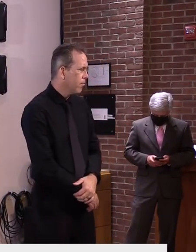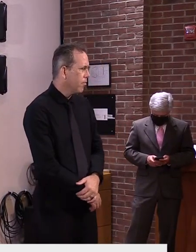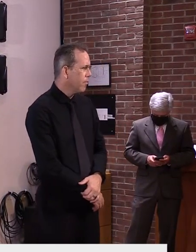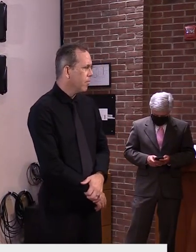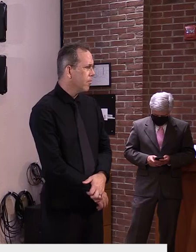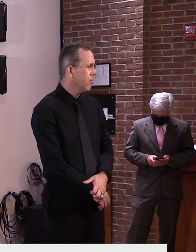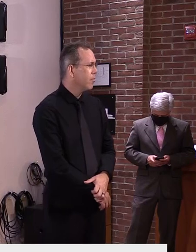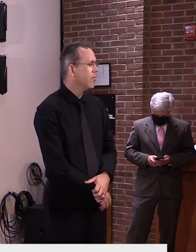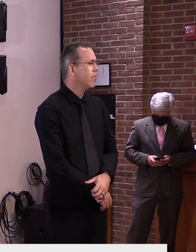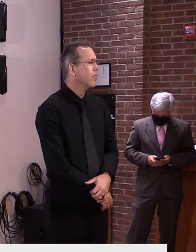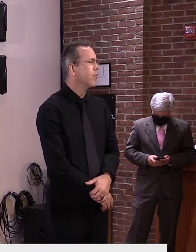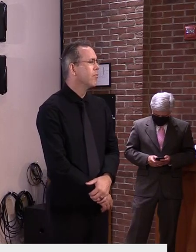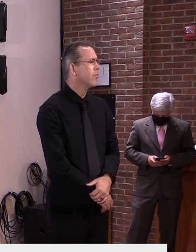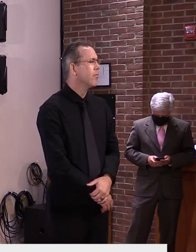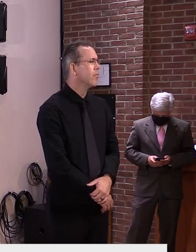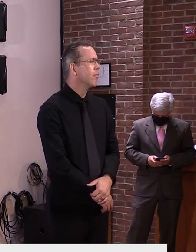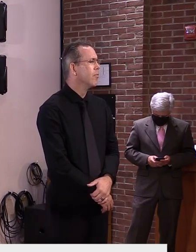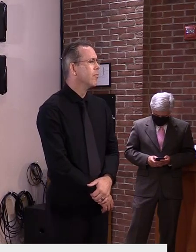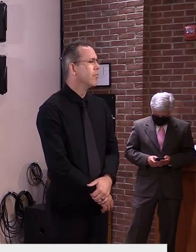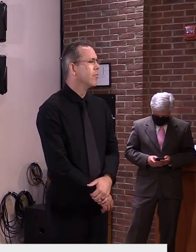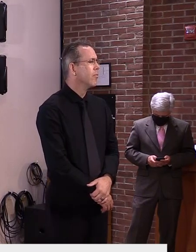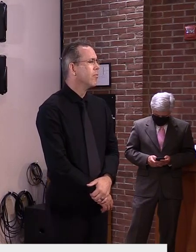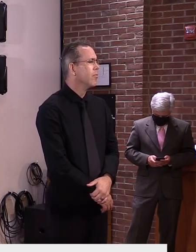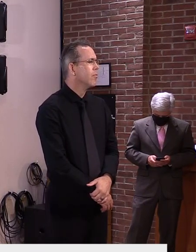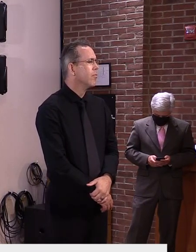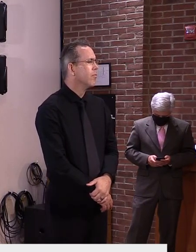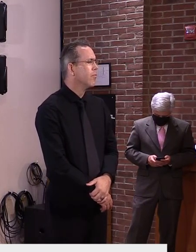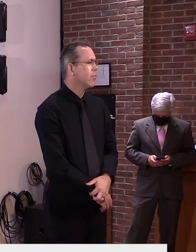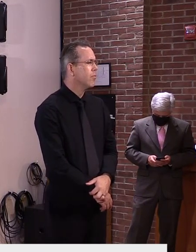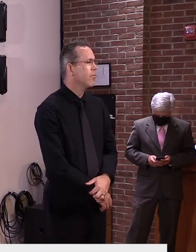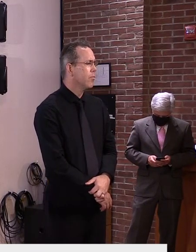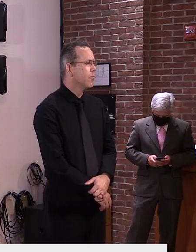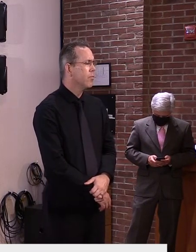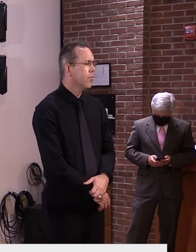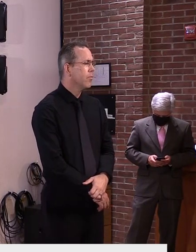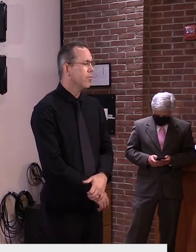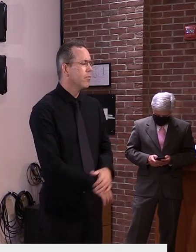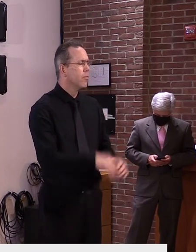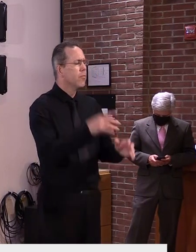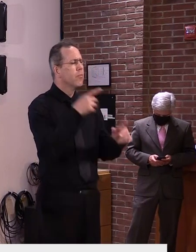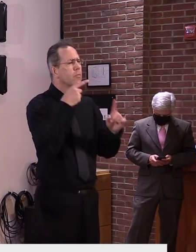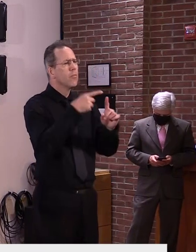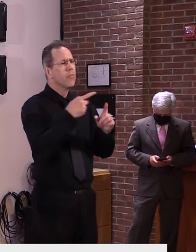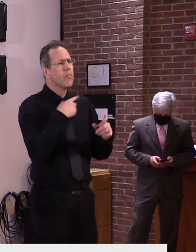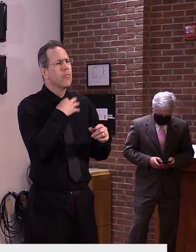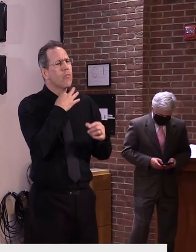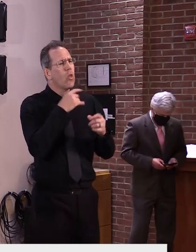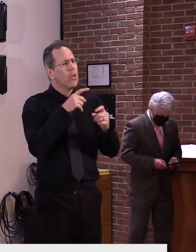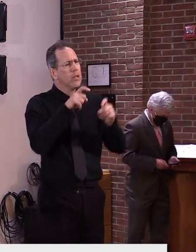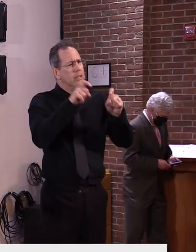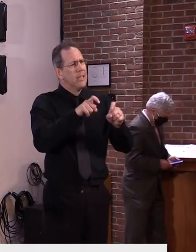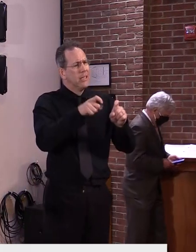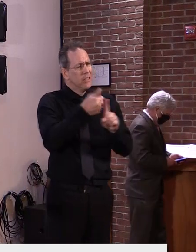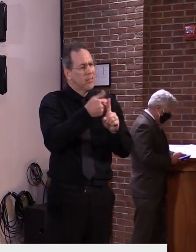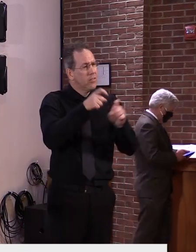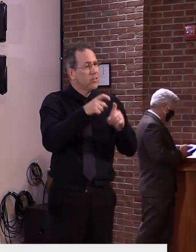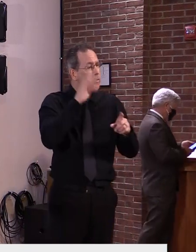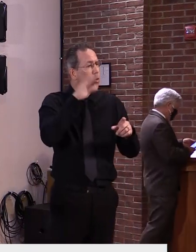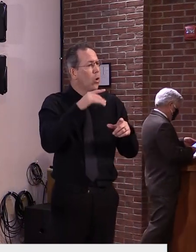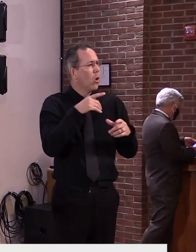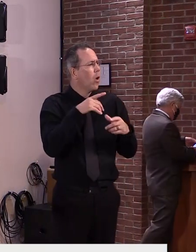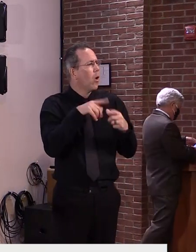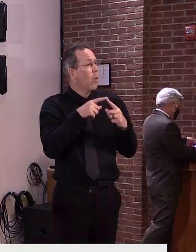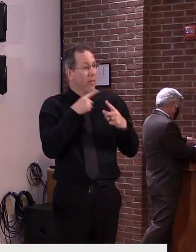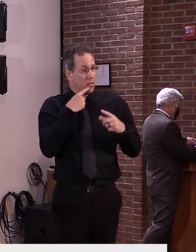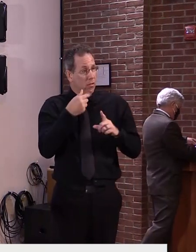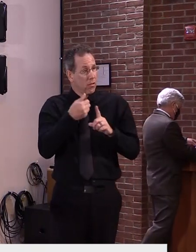accurate reading from either PCR or an antigen test? Yeah, thanks for asking these questions, because